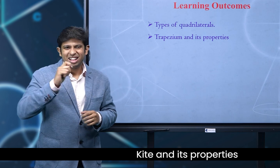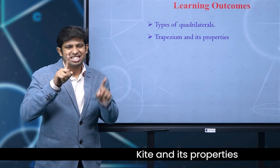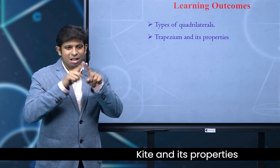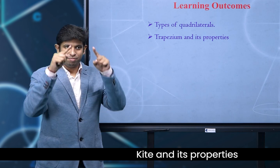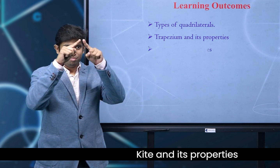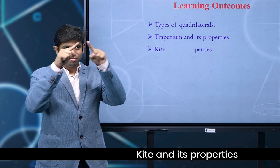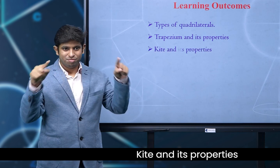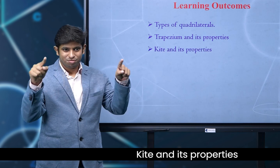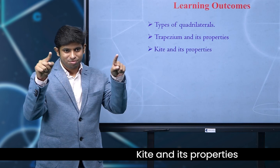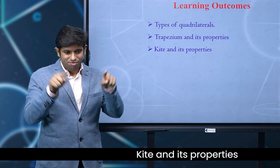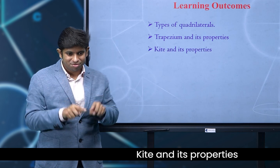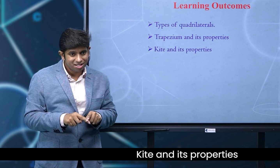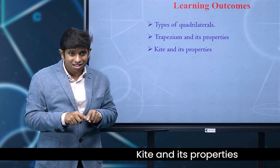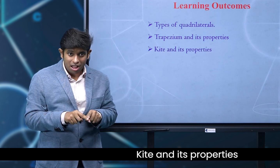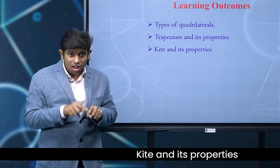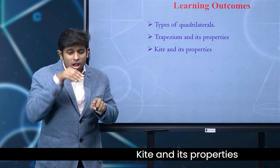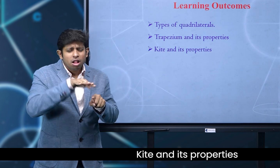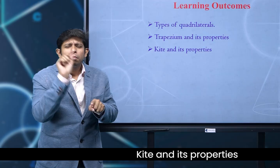kite and its properties,